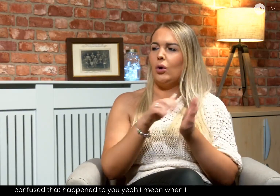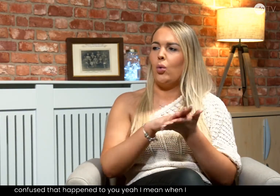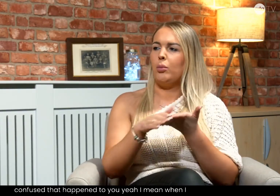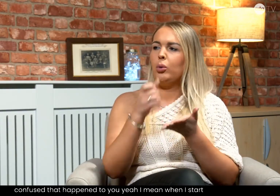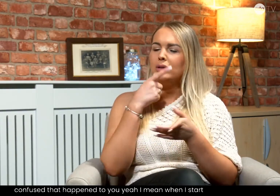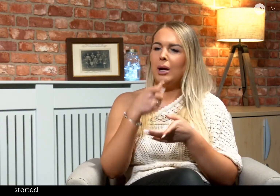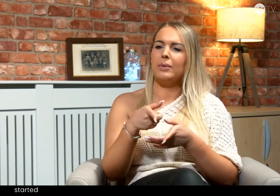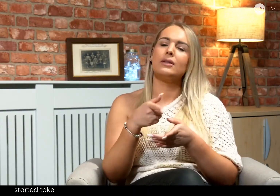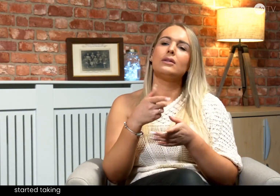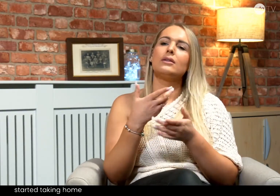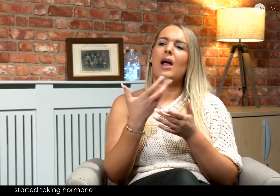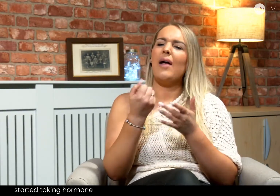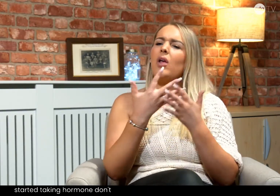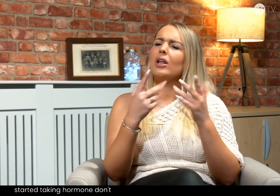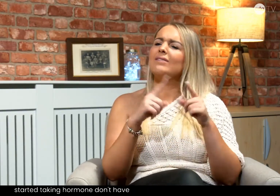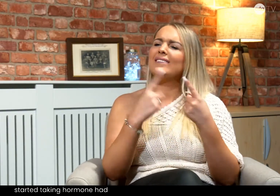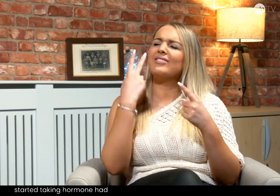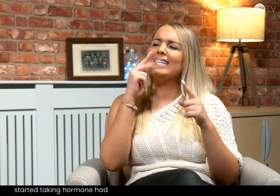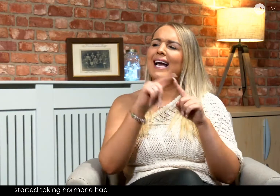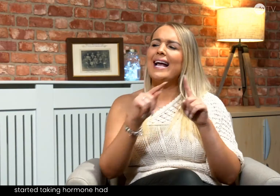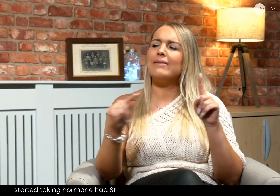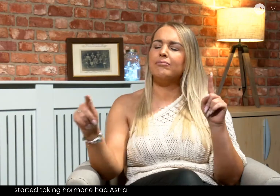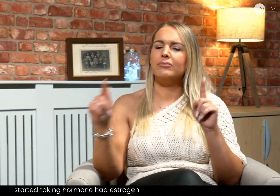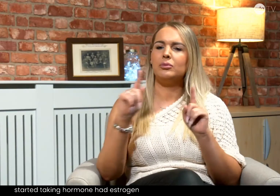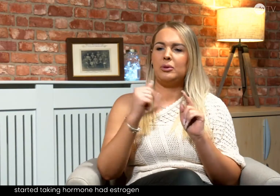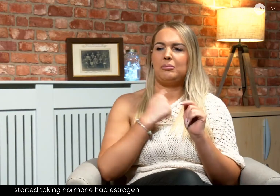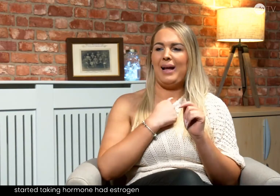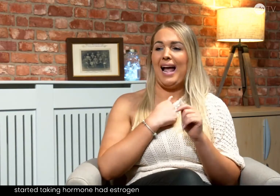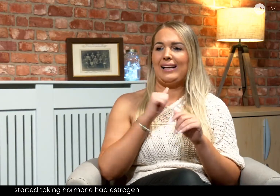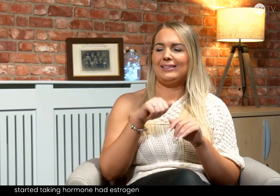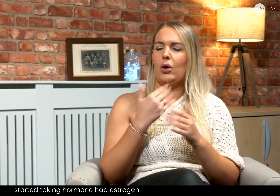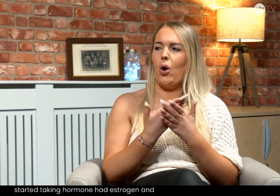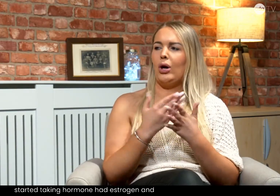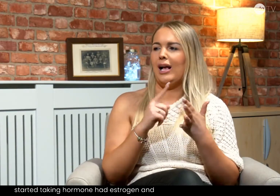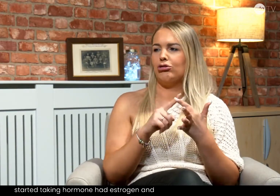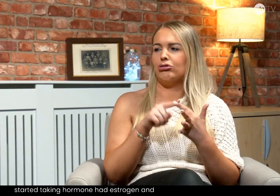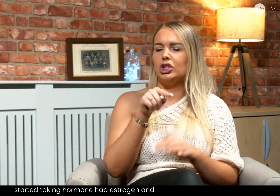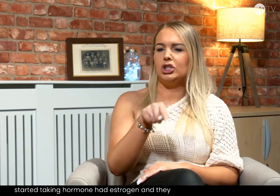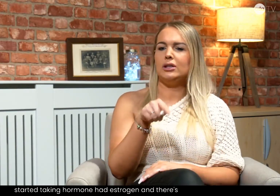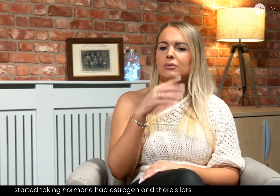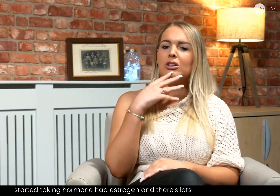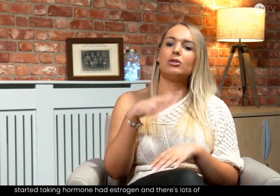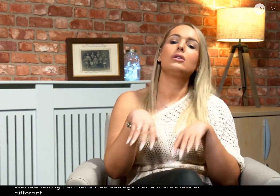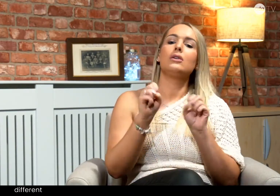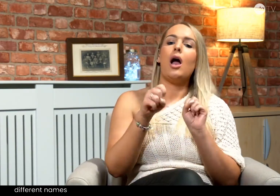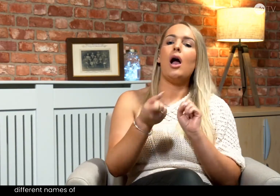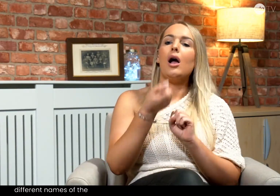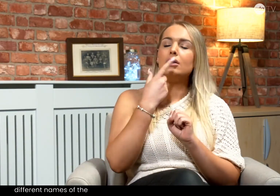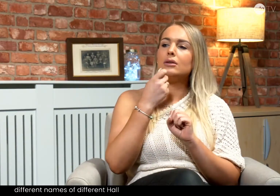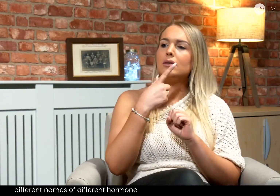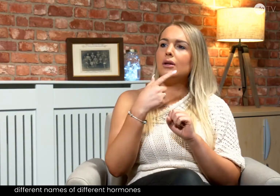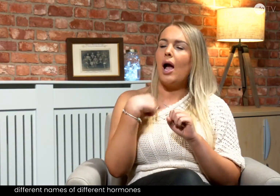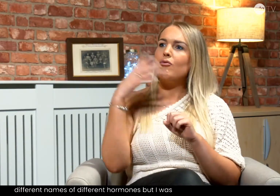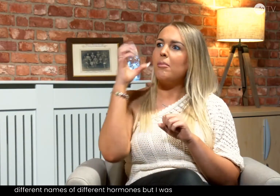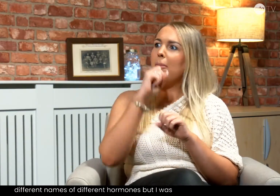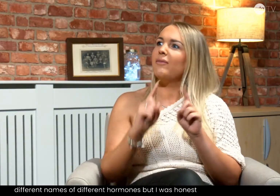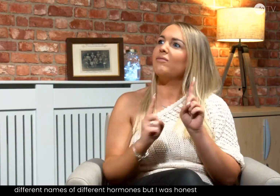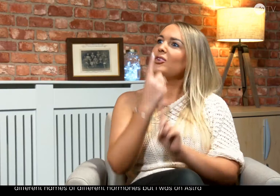had estrogen, and there's lots of different names of different hormones, but I was on estrogen. And when I